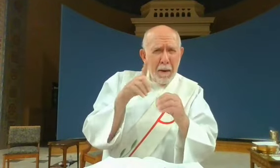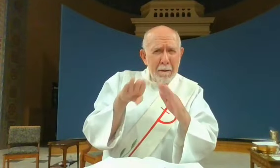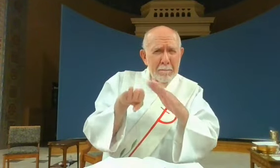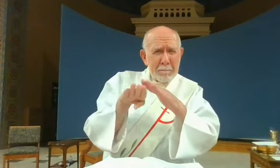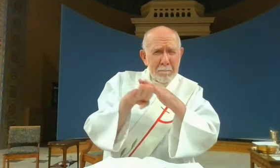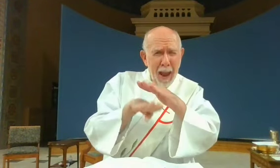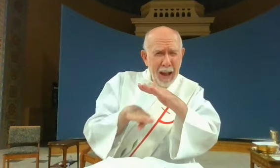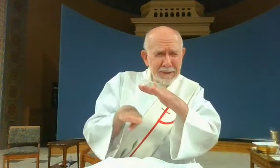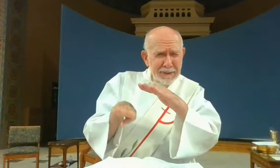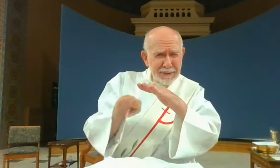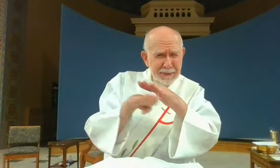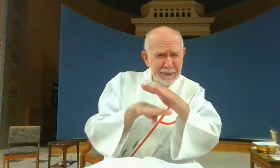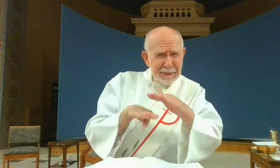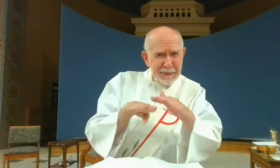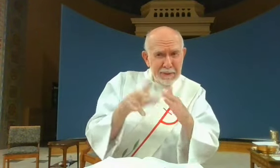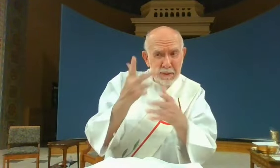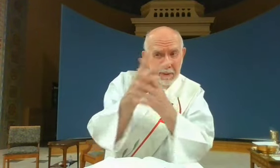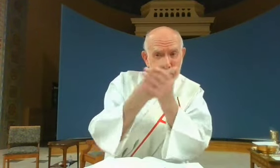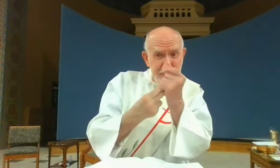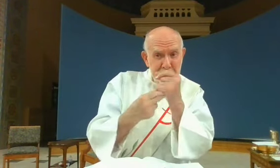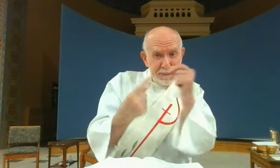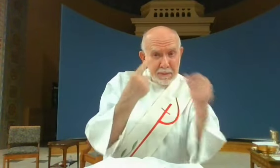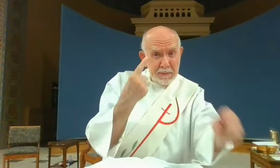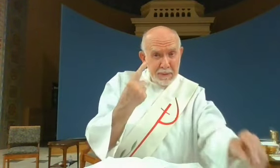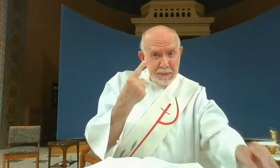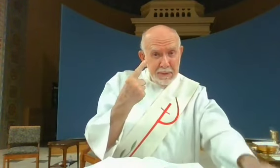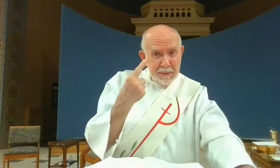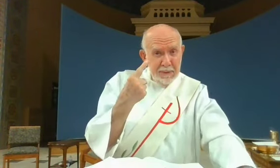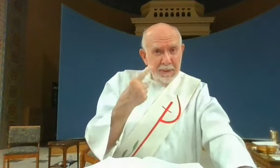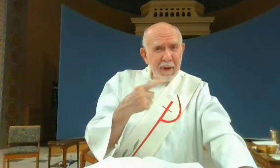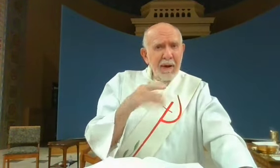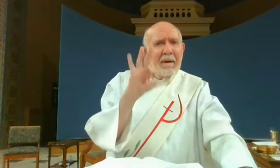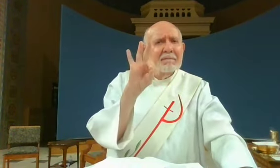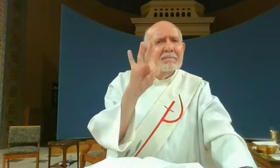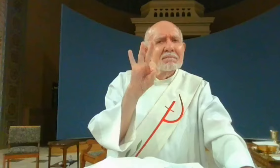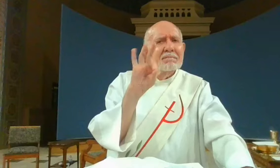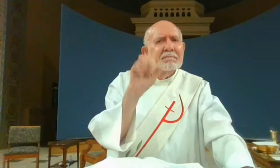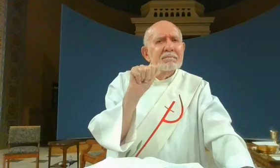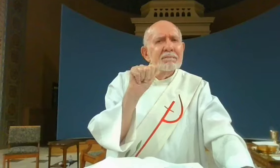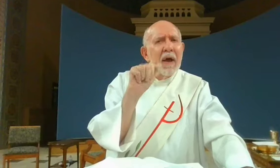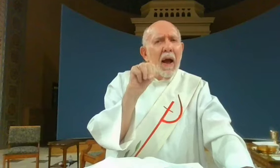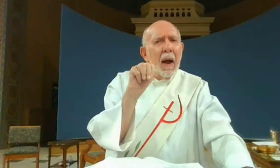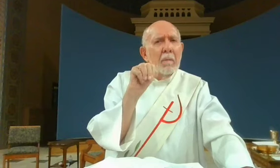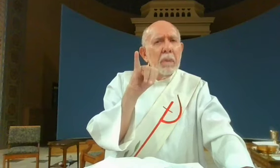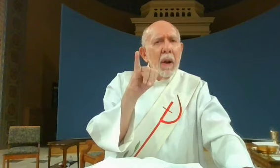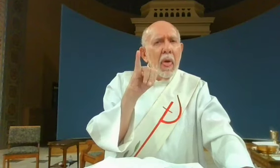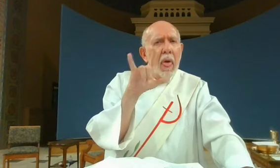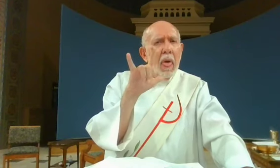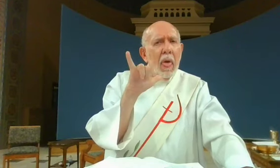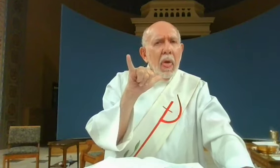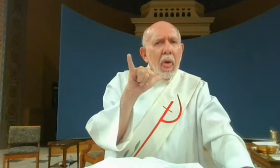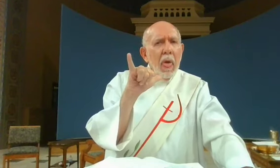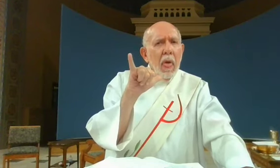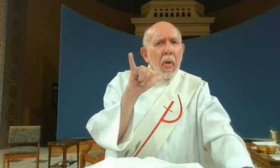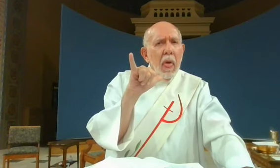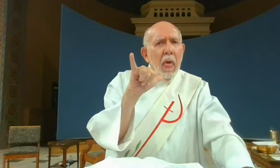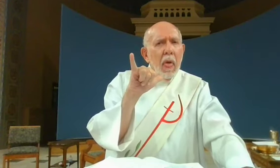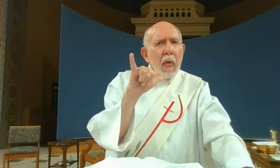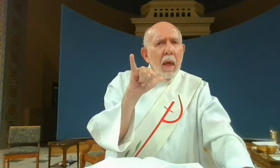understanding more. Before, it was very basic, three in one. The Father, the Son, the